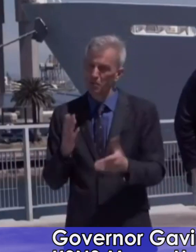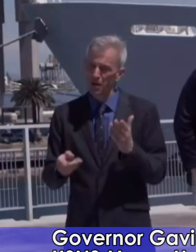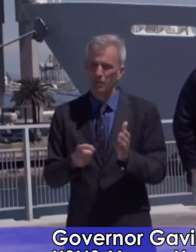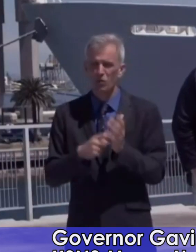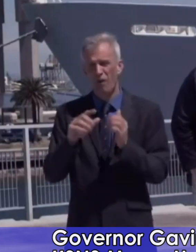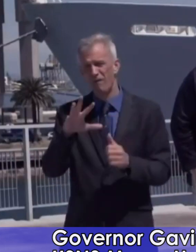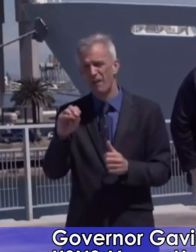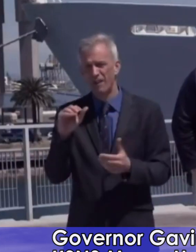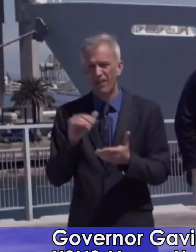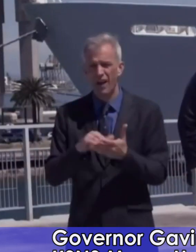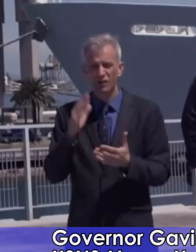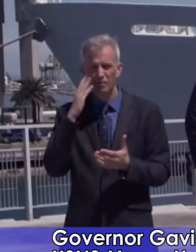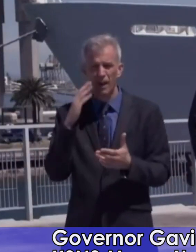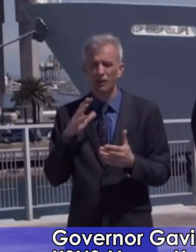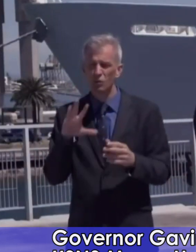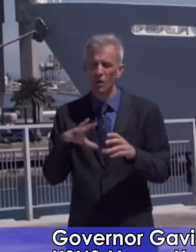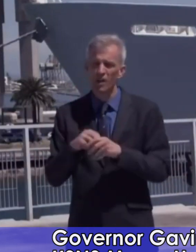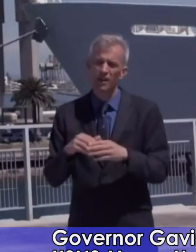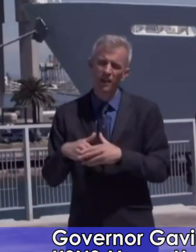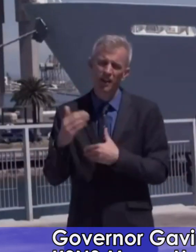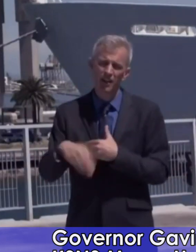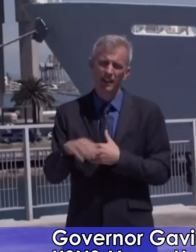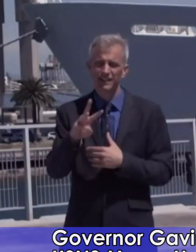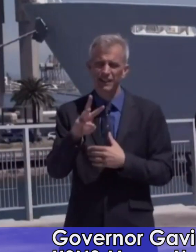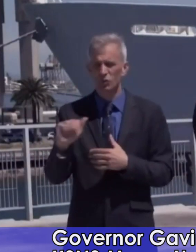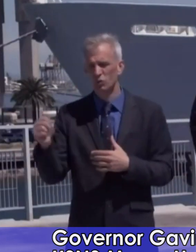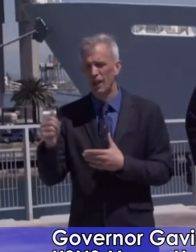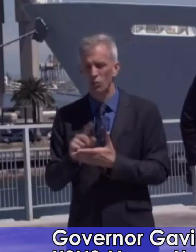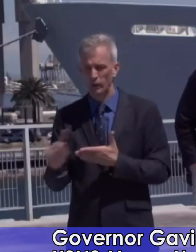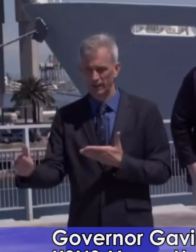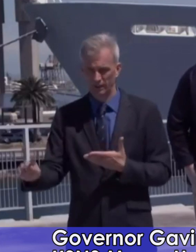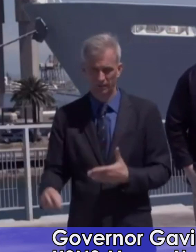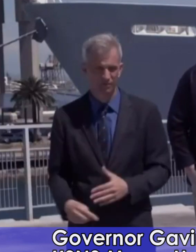course of the next 6 to 10 weeks.